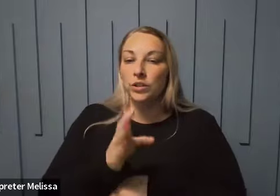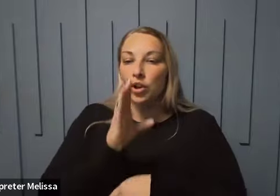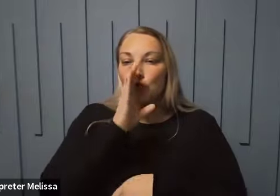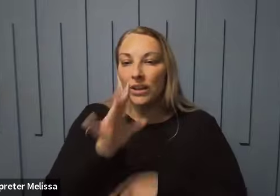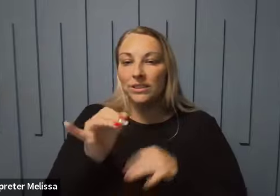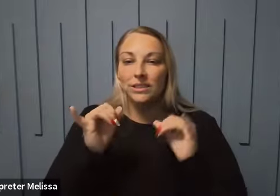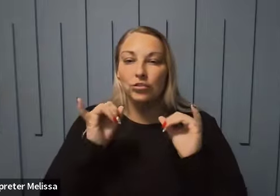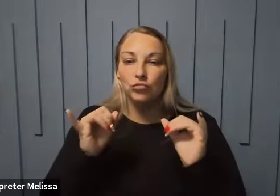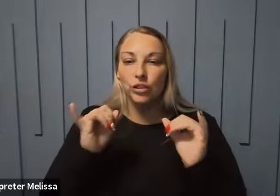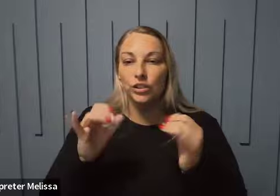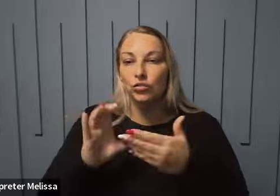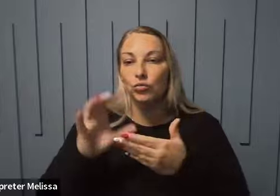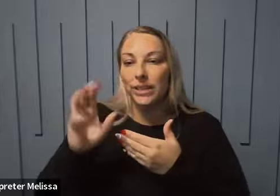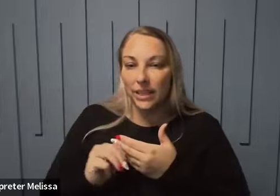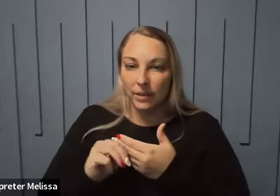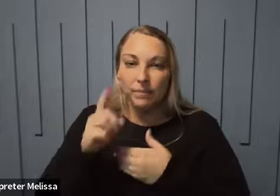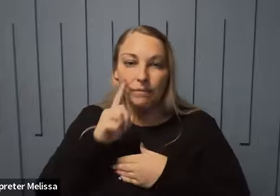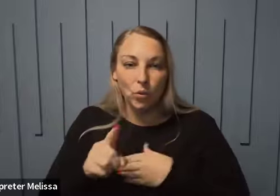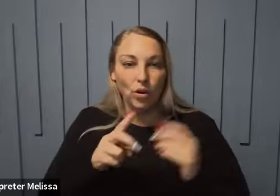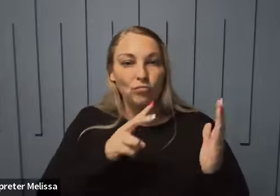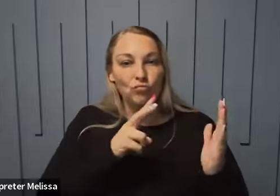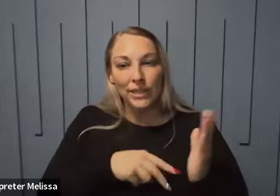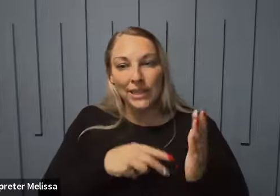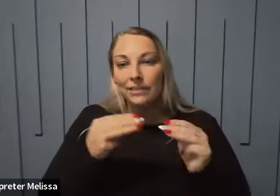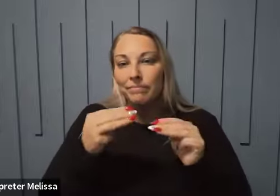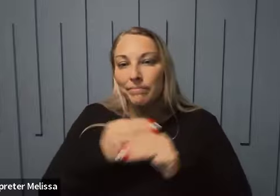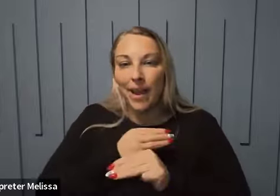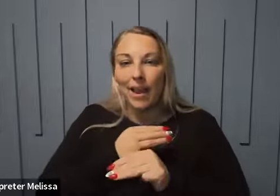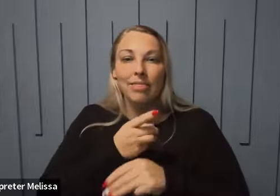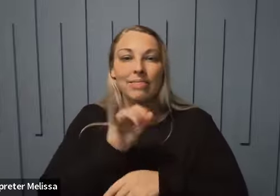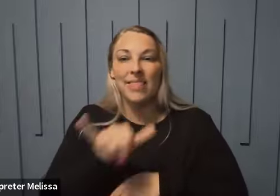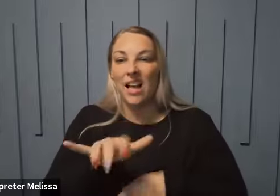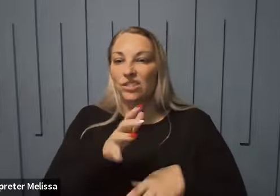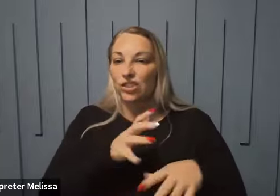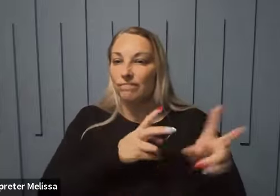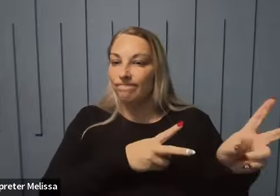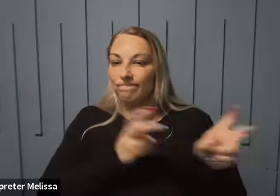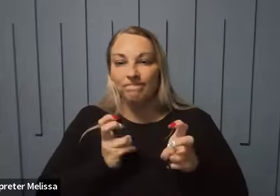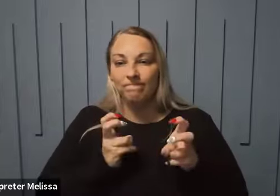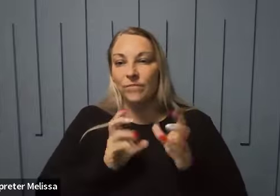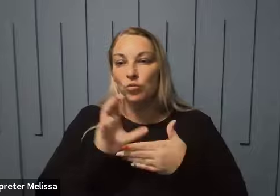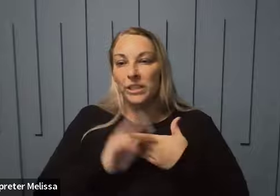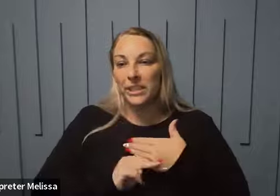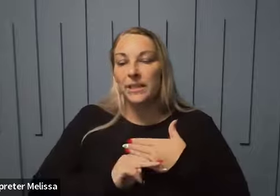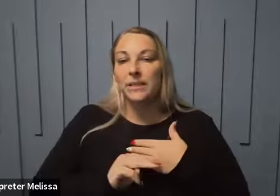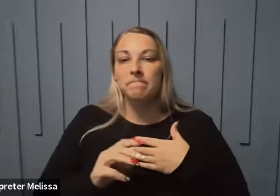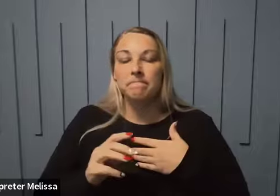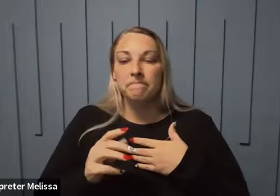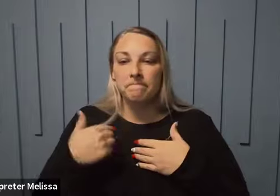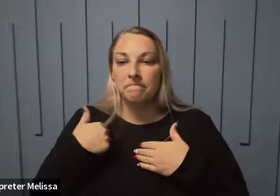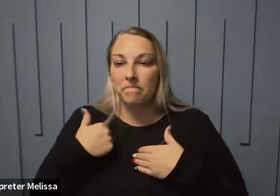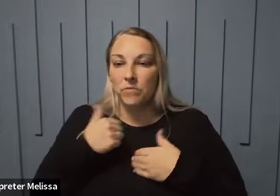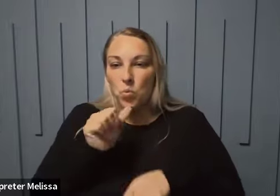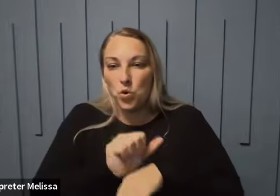math. It's a scripted curriculum. It's just there. I don't work for the company or anything, but this is the curriculum that we've used